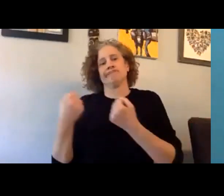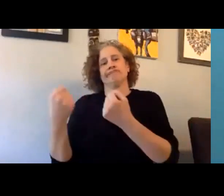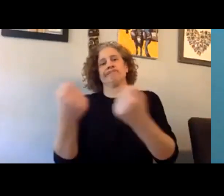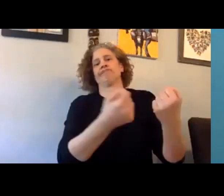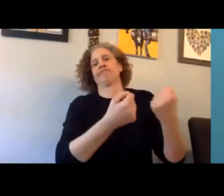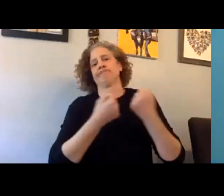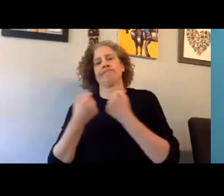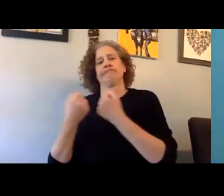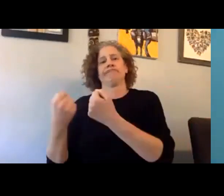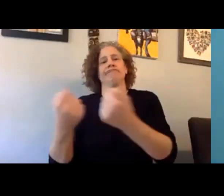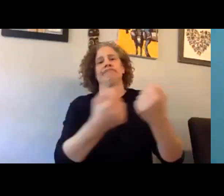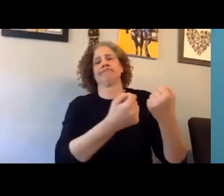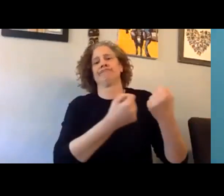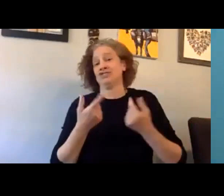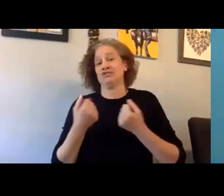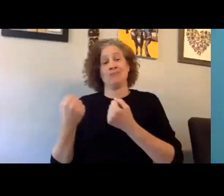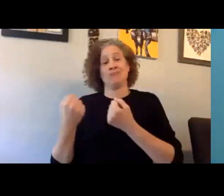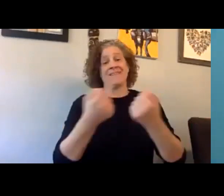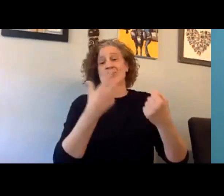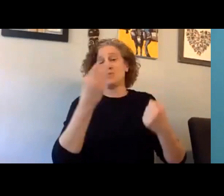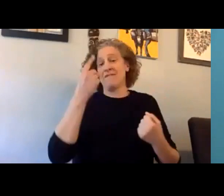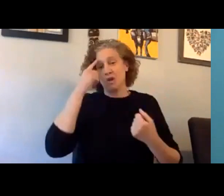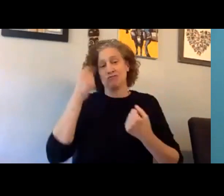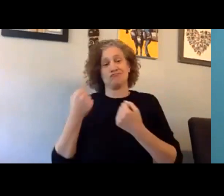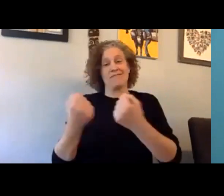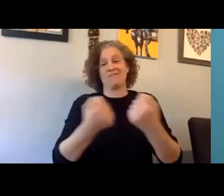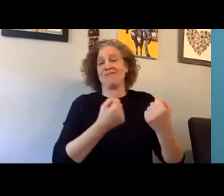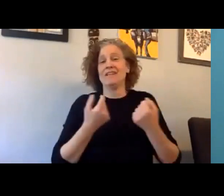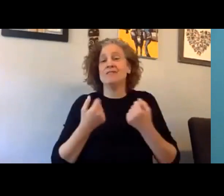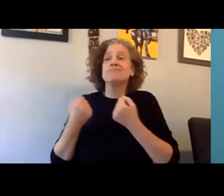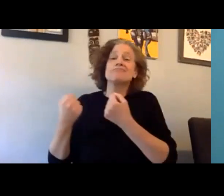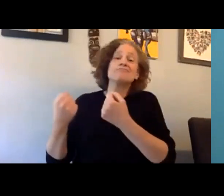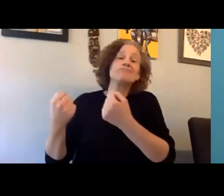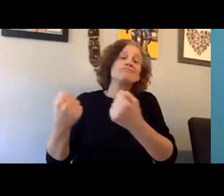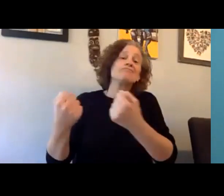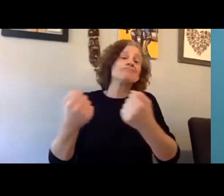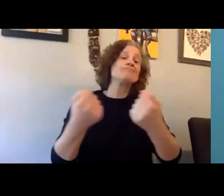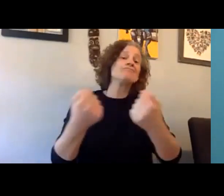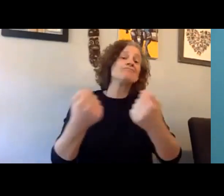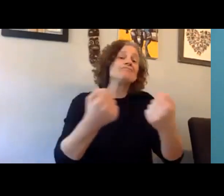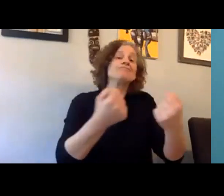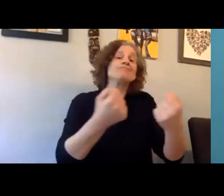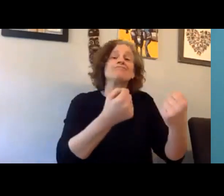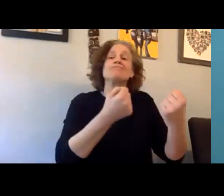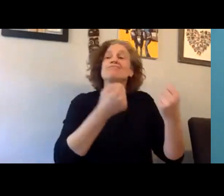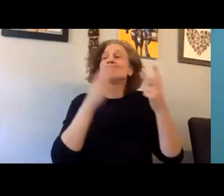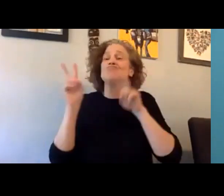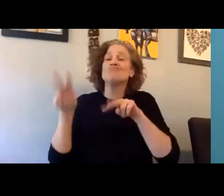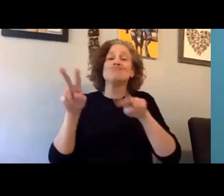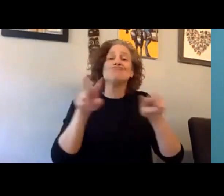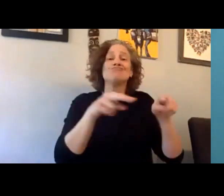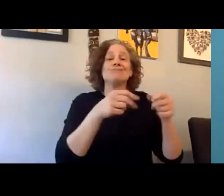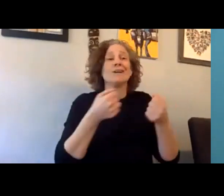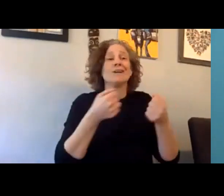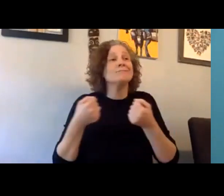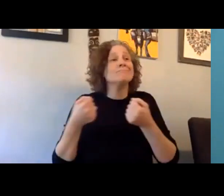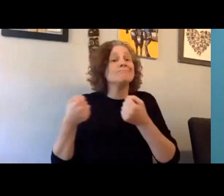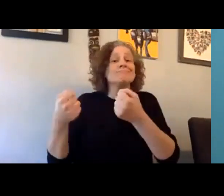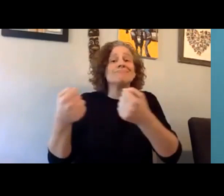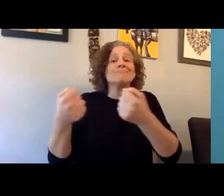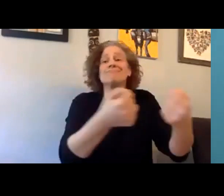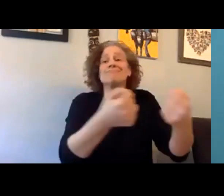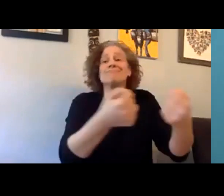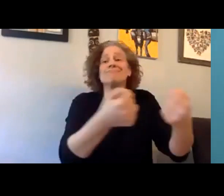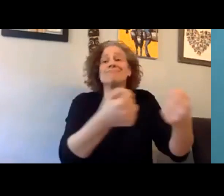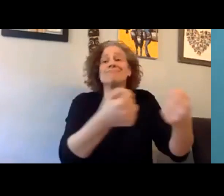and now when we're all staying home, is drive around. Just go for a drive. You know, driving around. You can slow it down